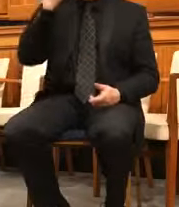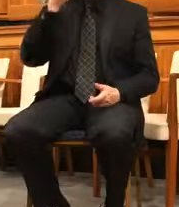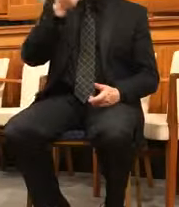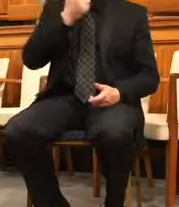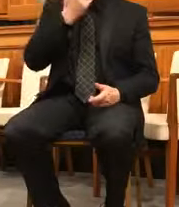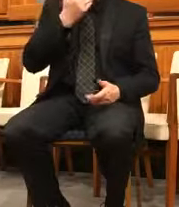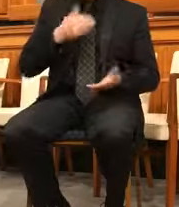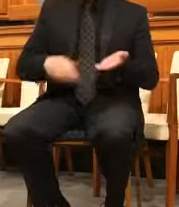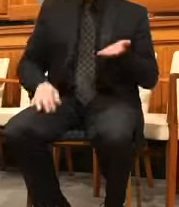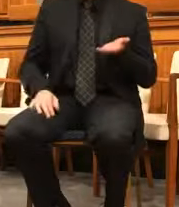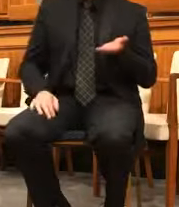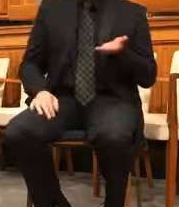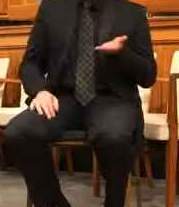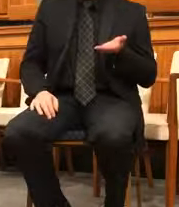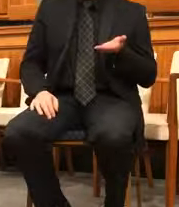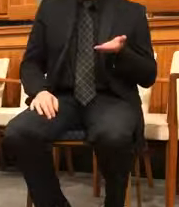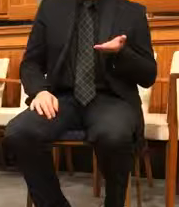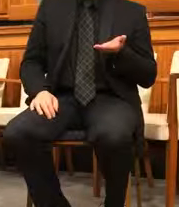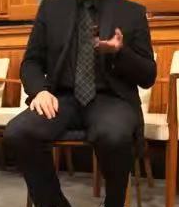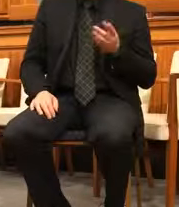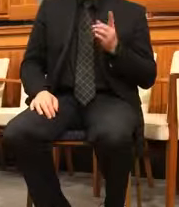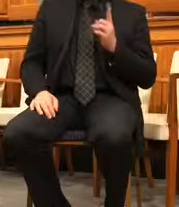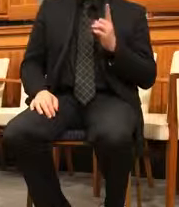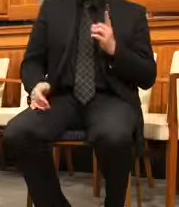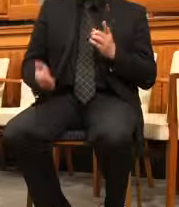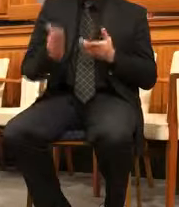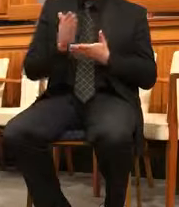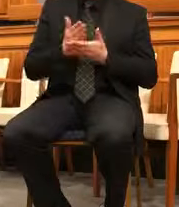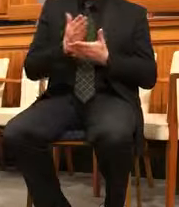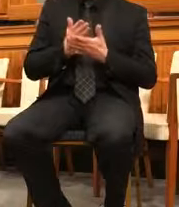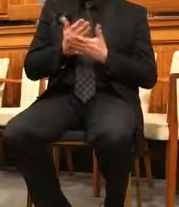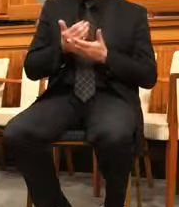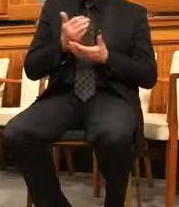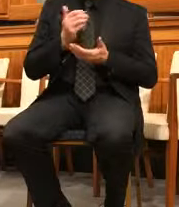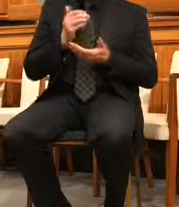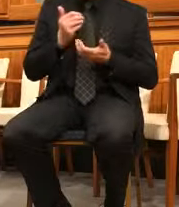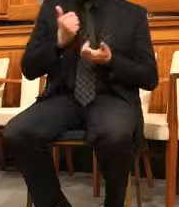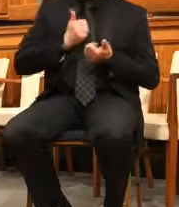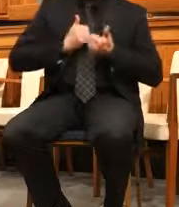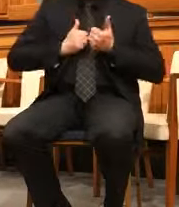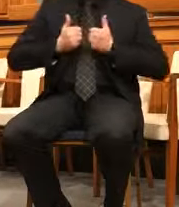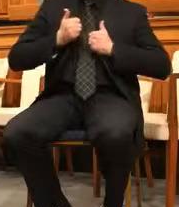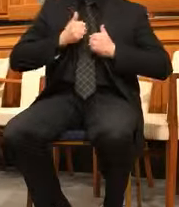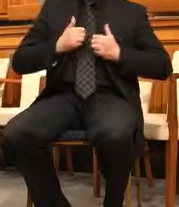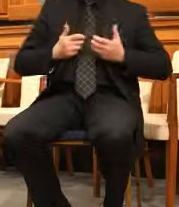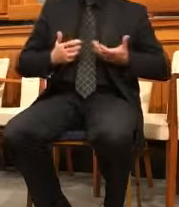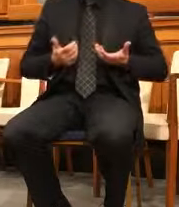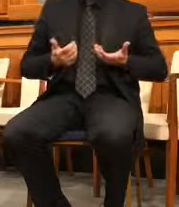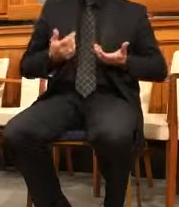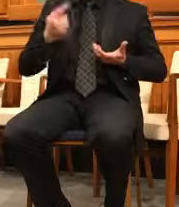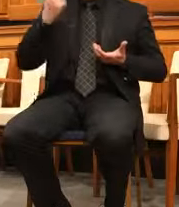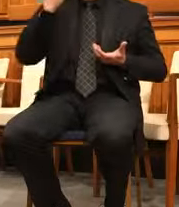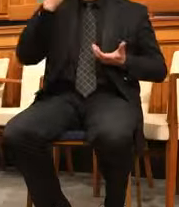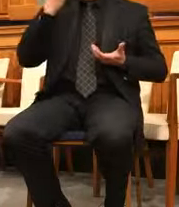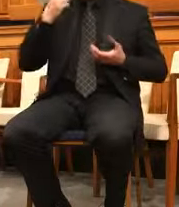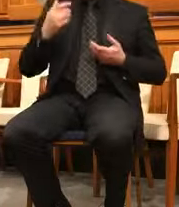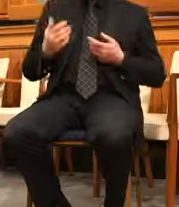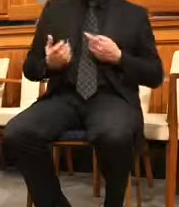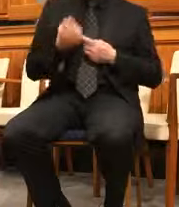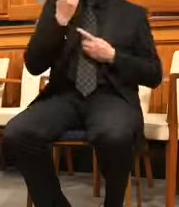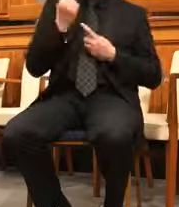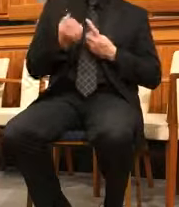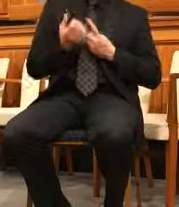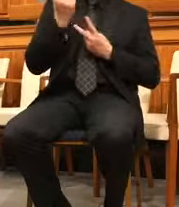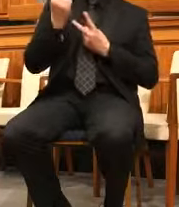to think that we can accomplish those works. We can do sufficient to earn the merit